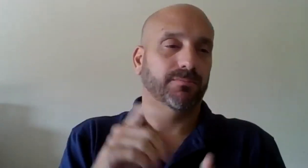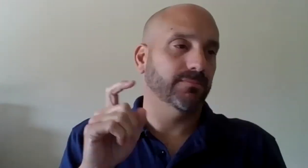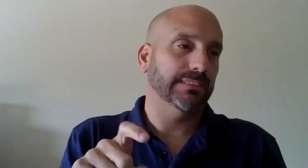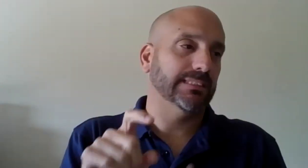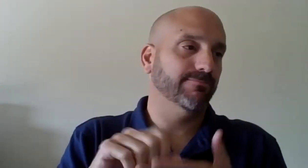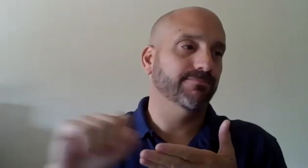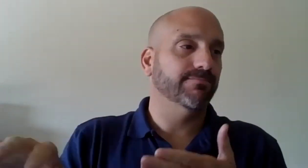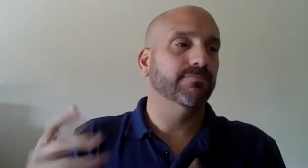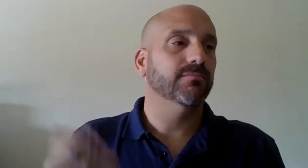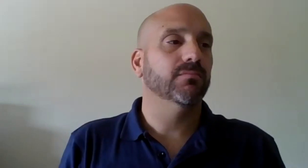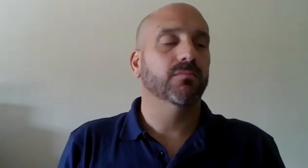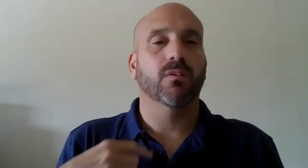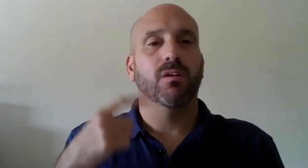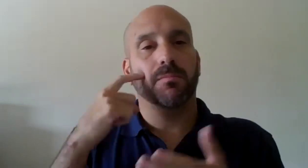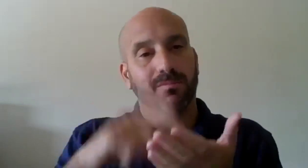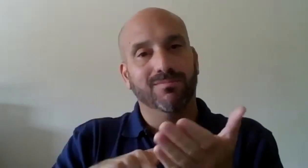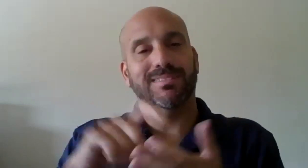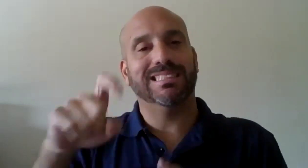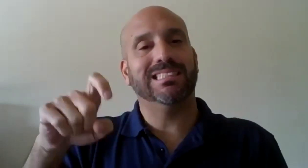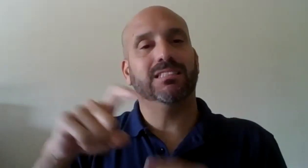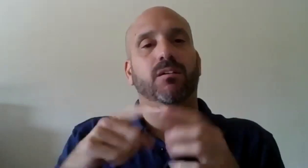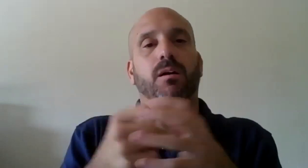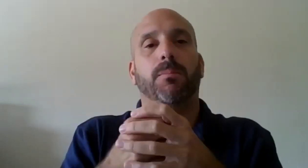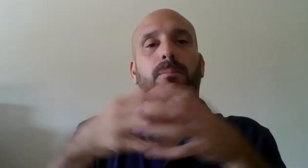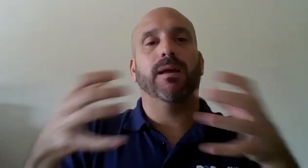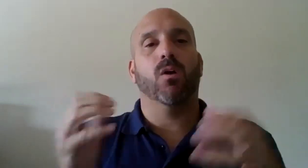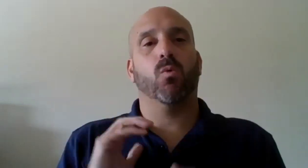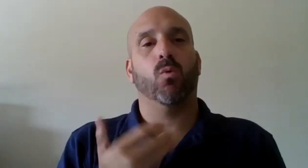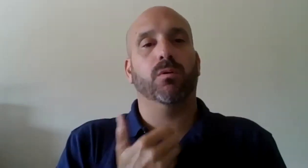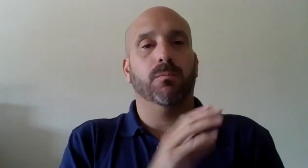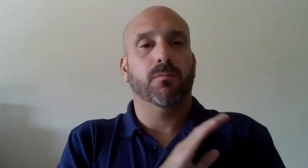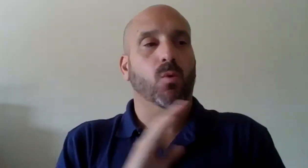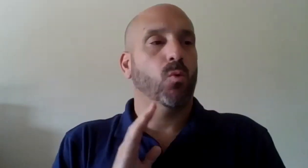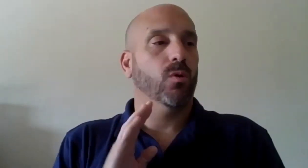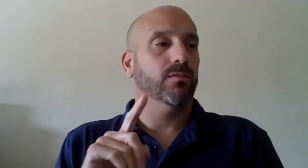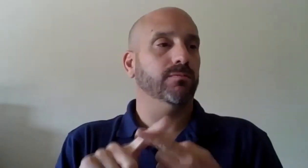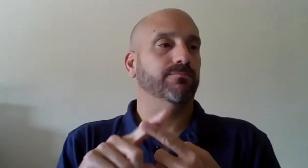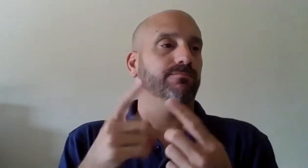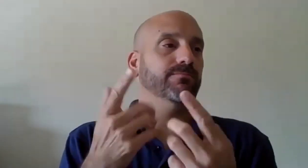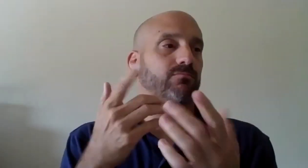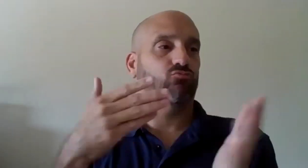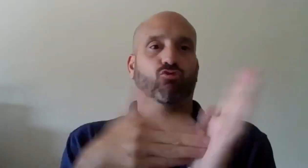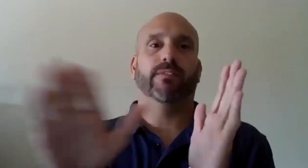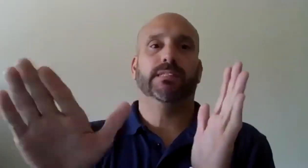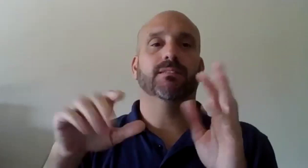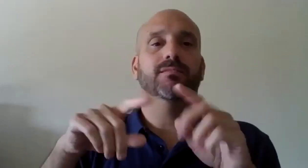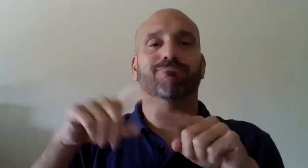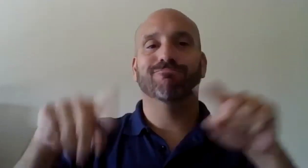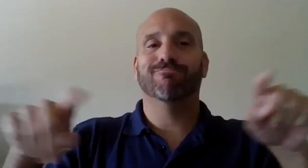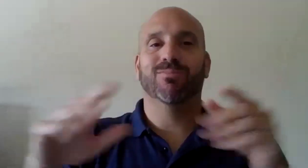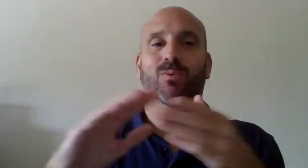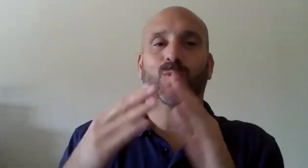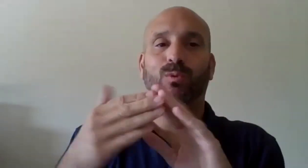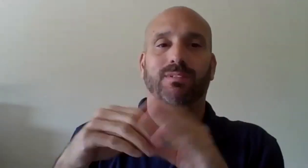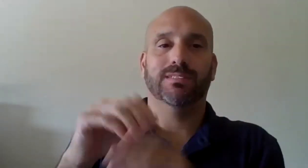eliminate systemic racism. We recognize the needs to grow our board and to reflect a